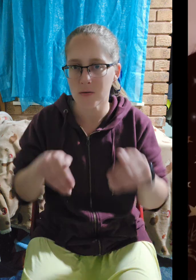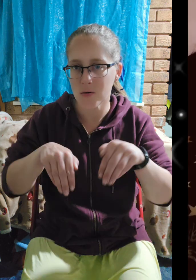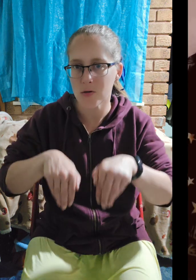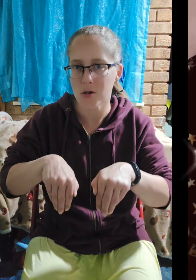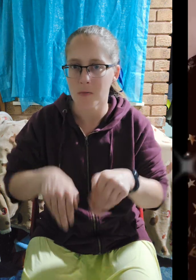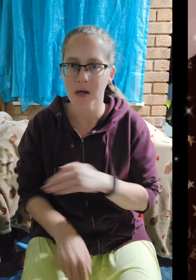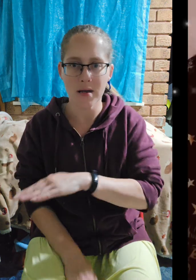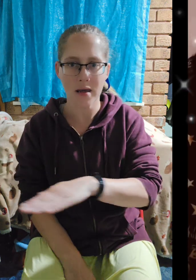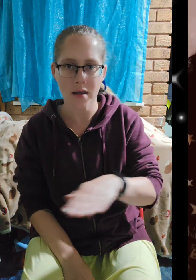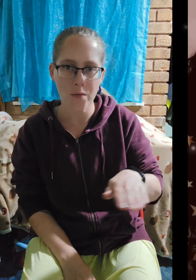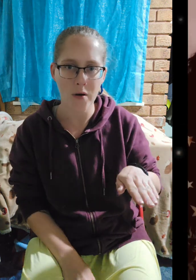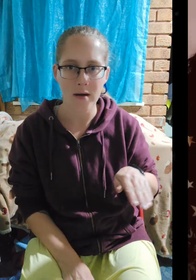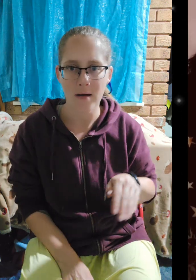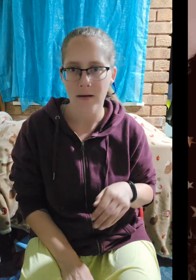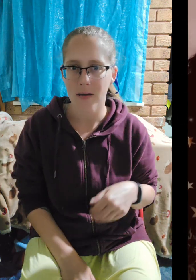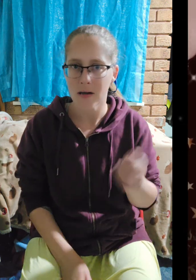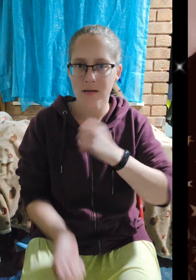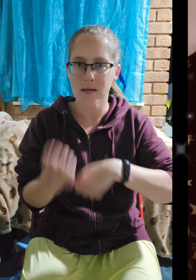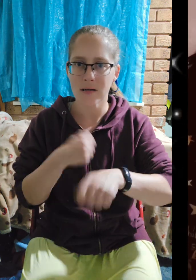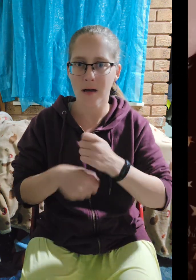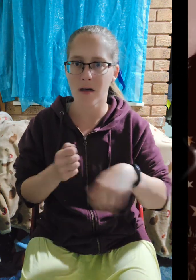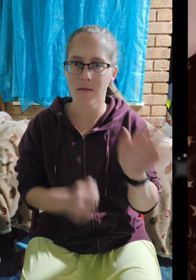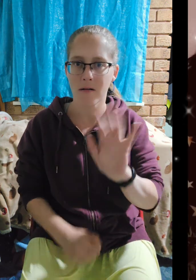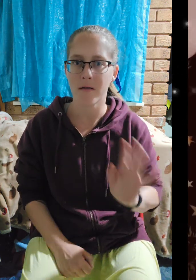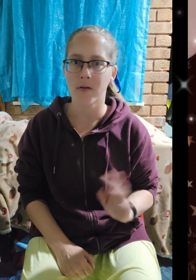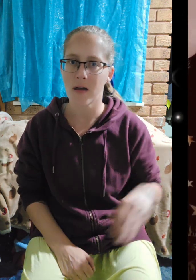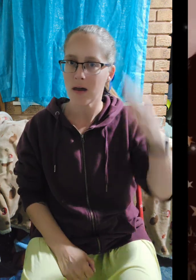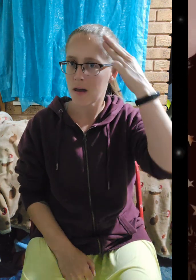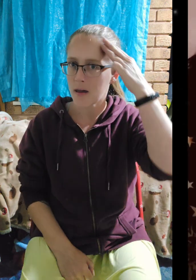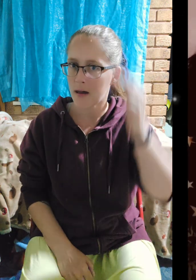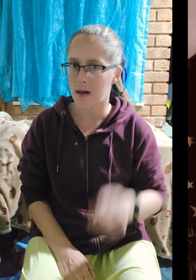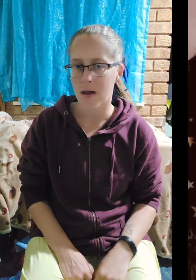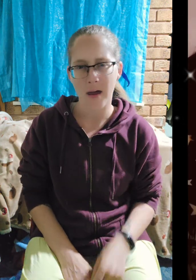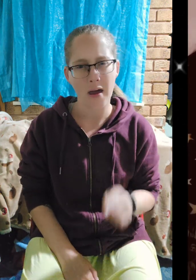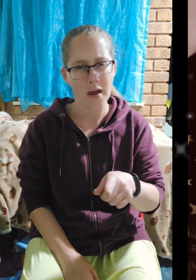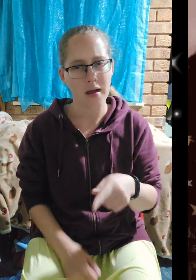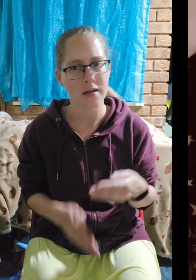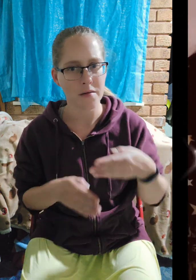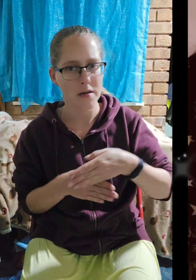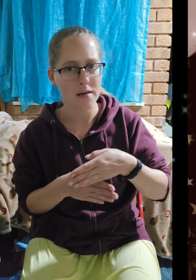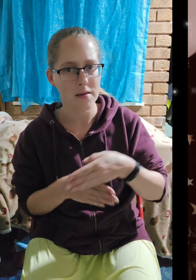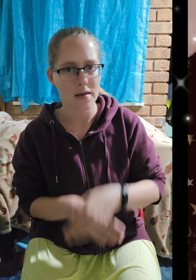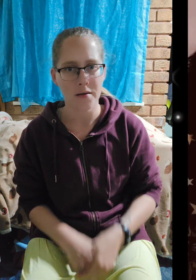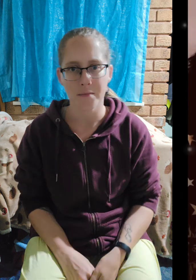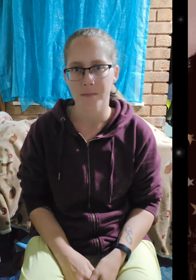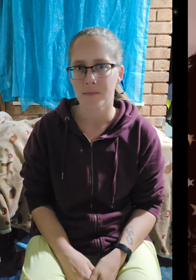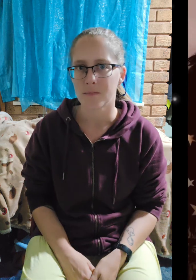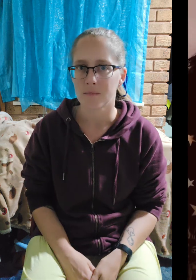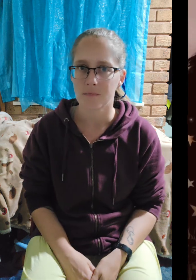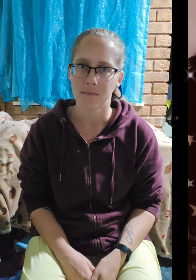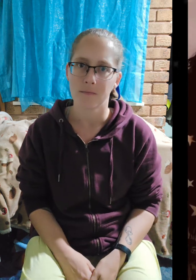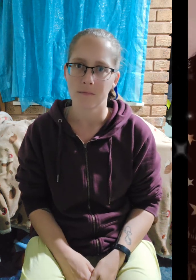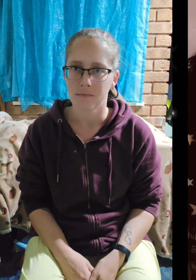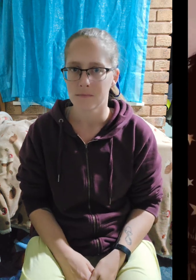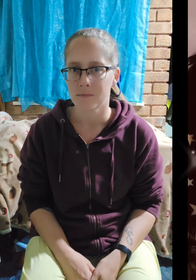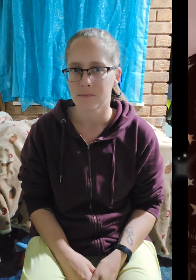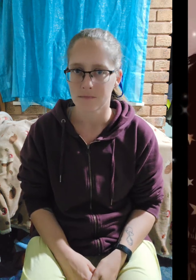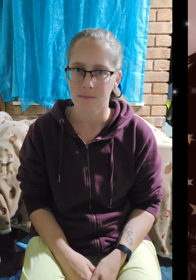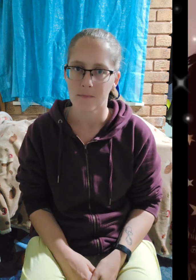you. Are you shopping anywhere? Change the color of your hair. Are you busy?